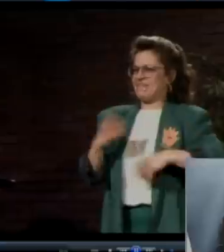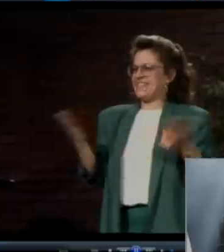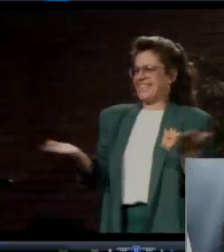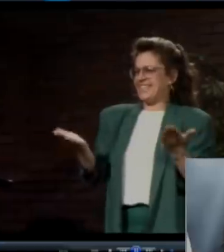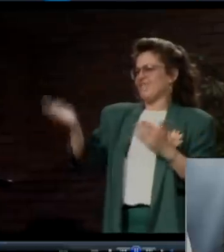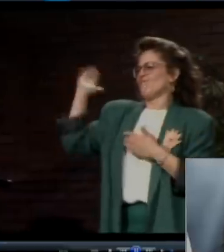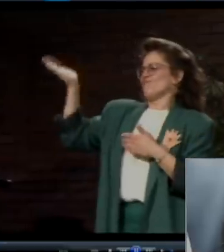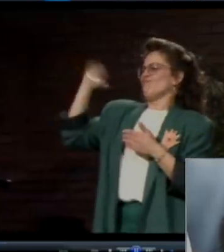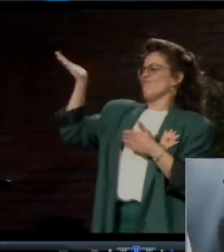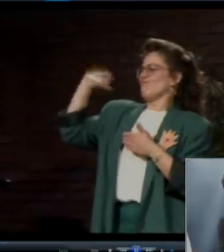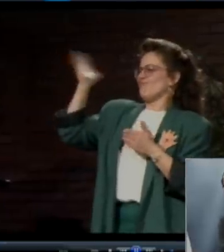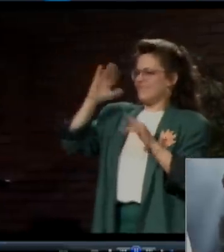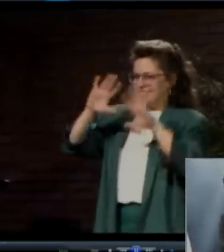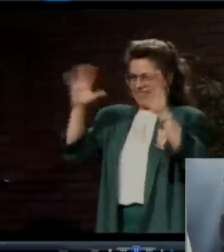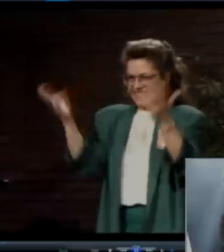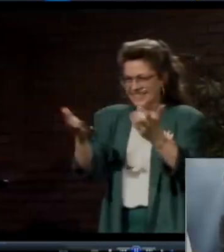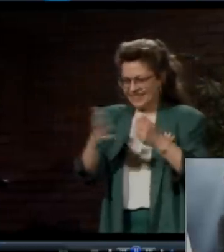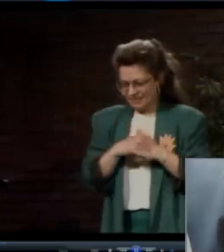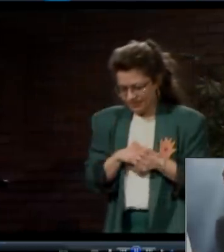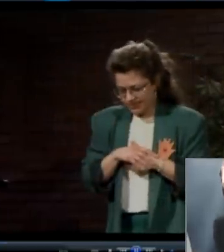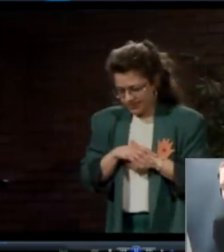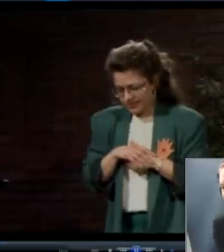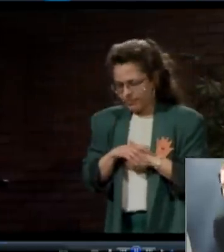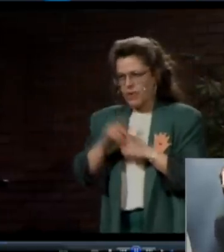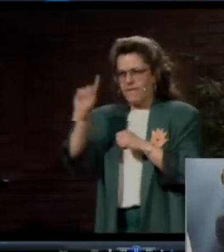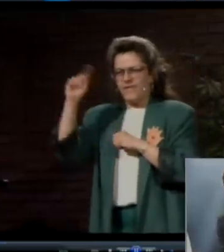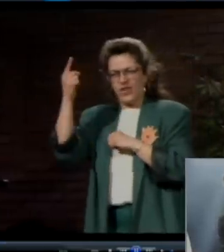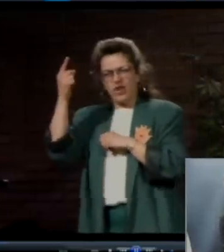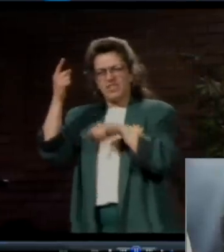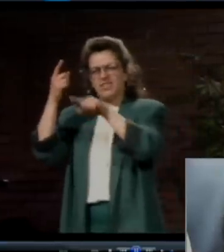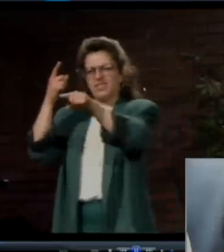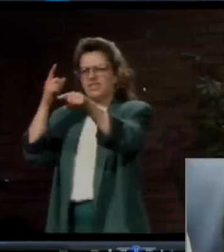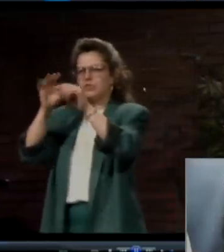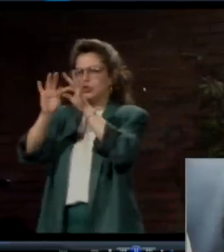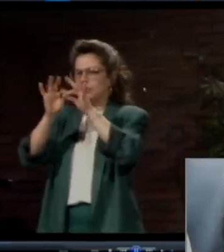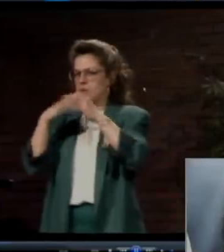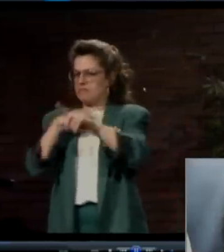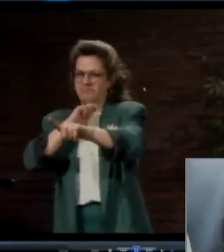Hi everyone, thank you for coming to the orientation today.